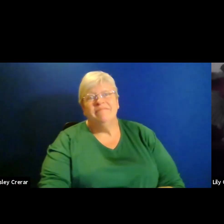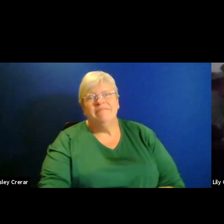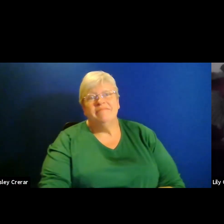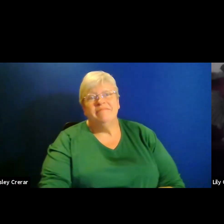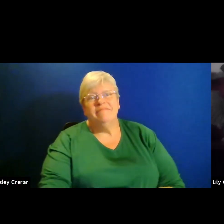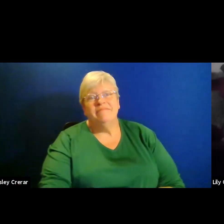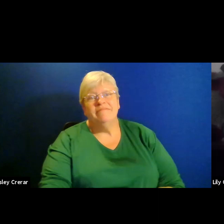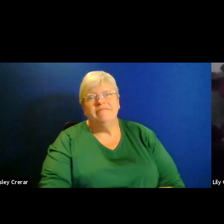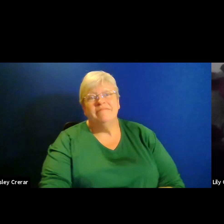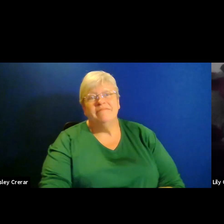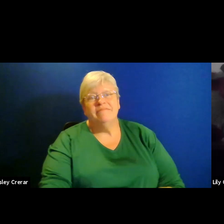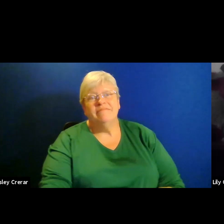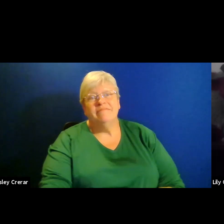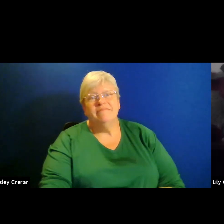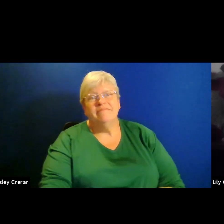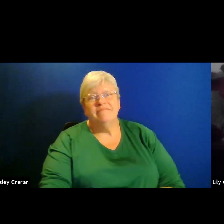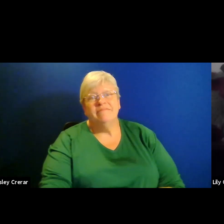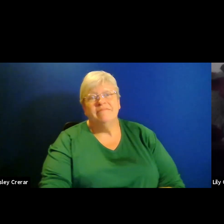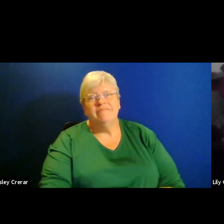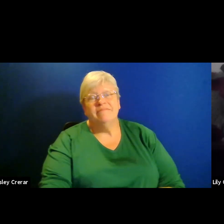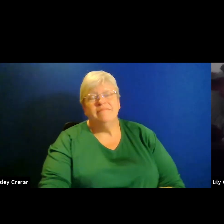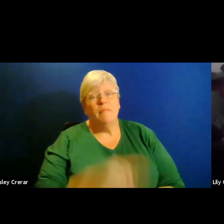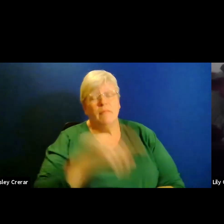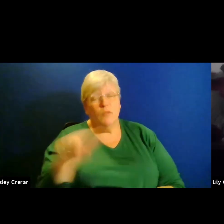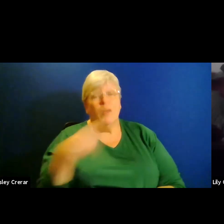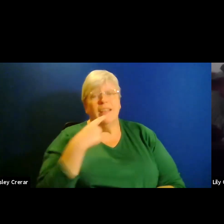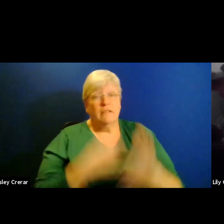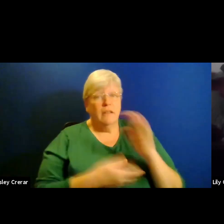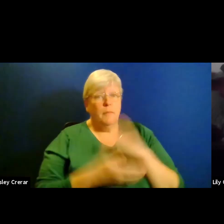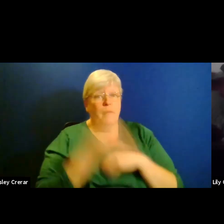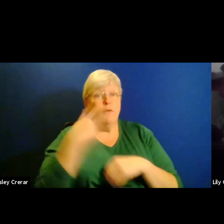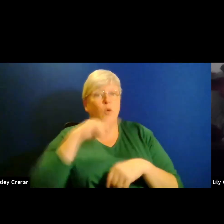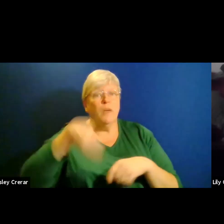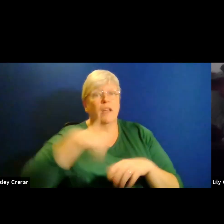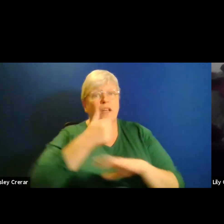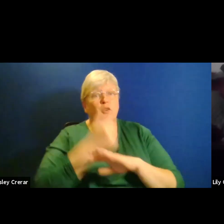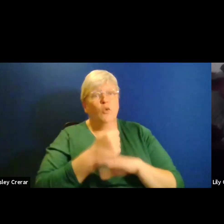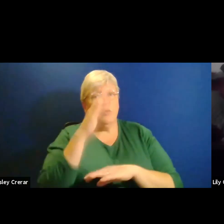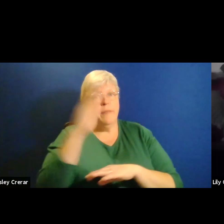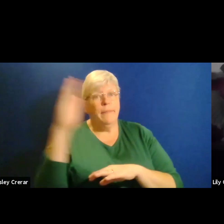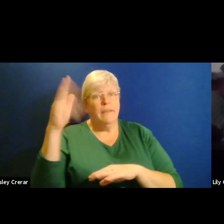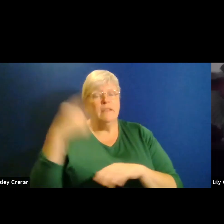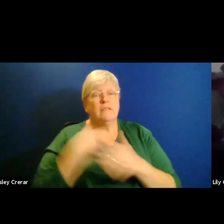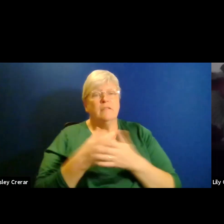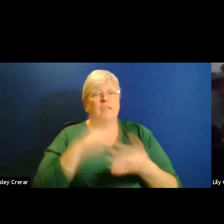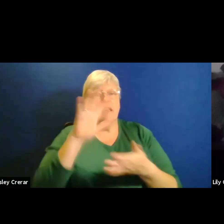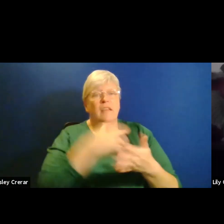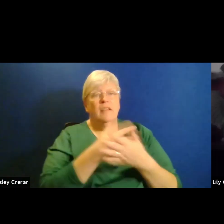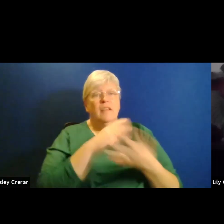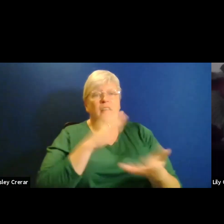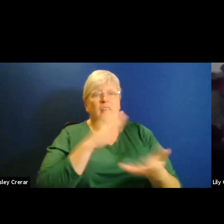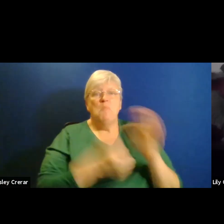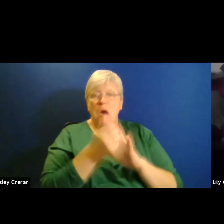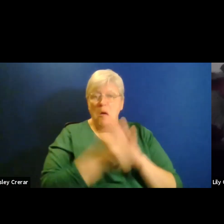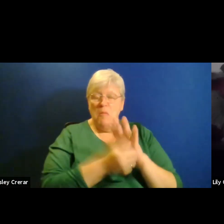As I said earlier, we are a Northeast-based literary magazine, and we publish a mixture of poetry, prose, and